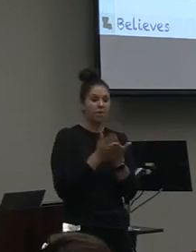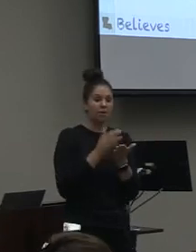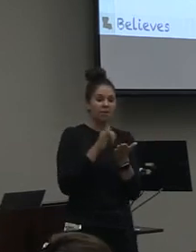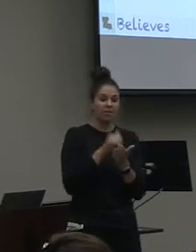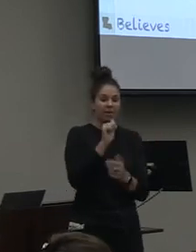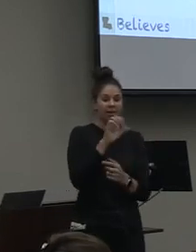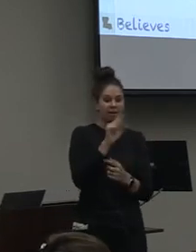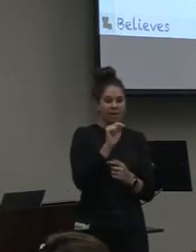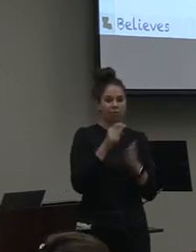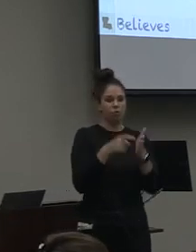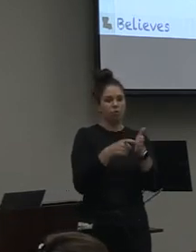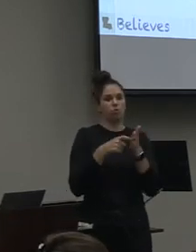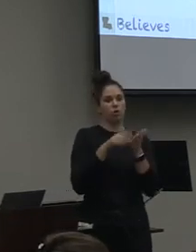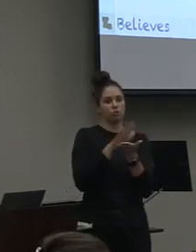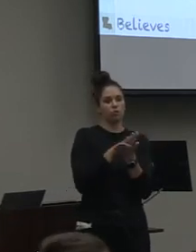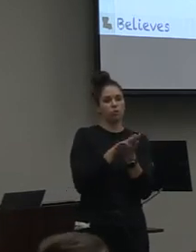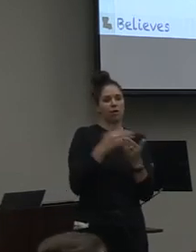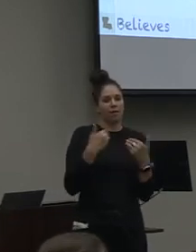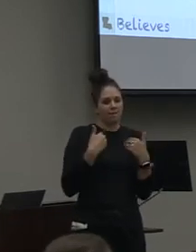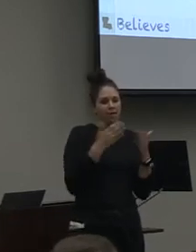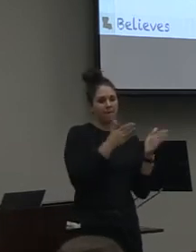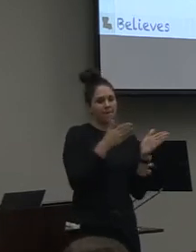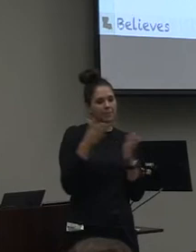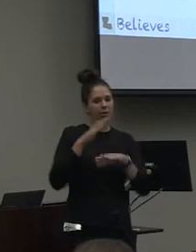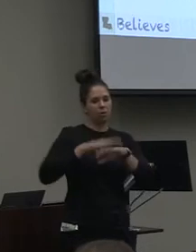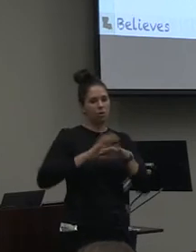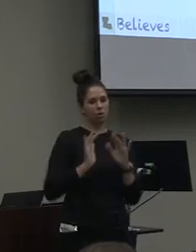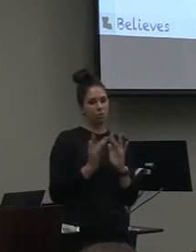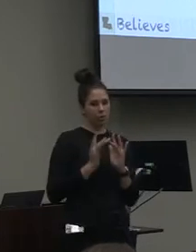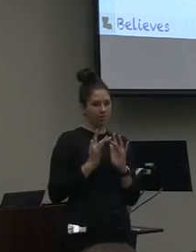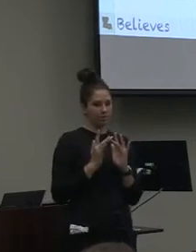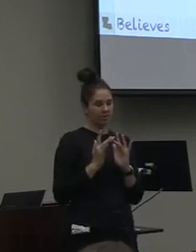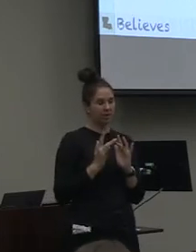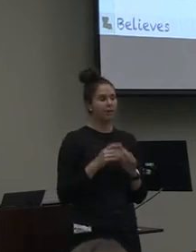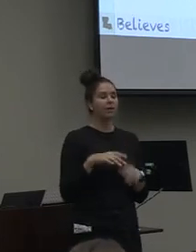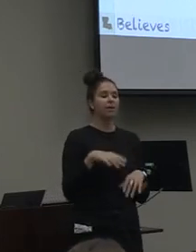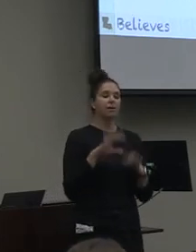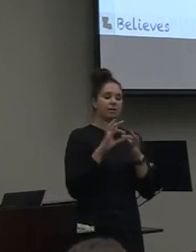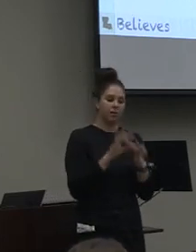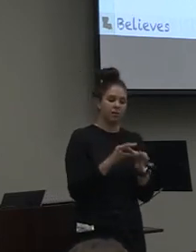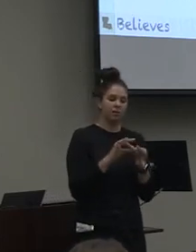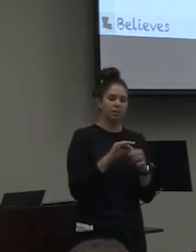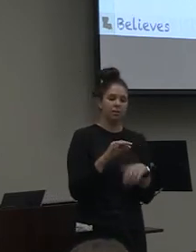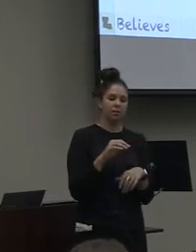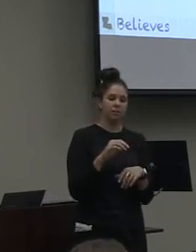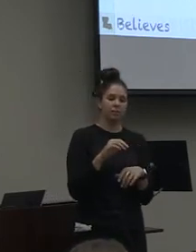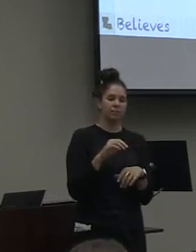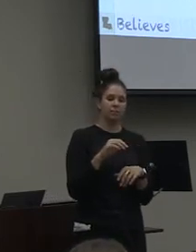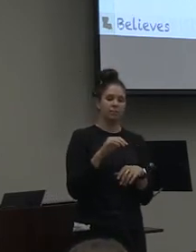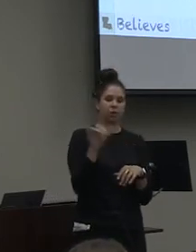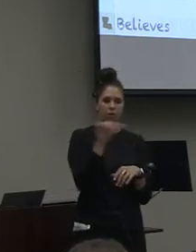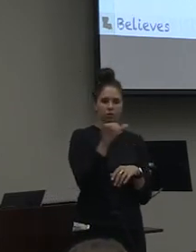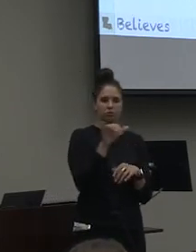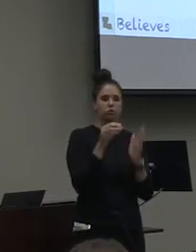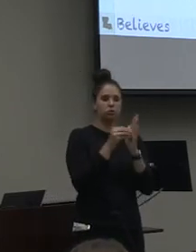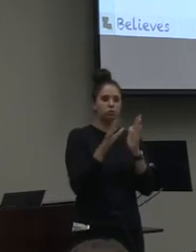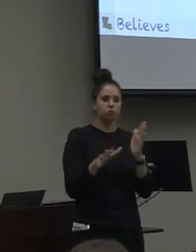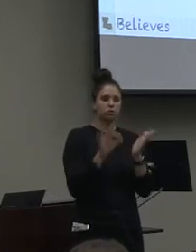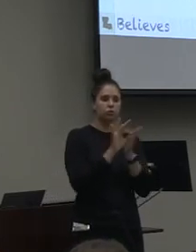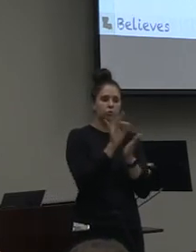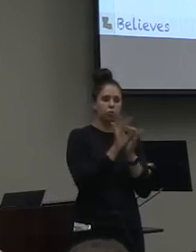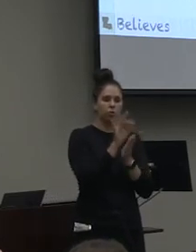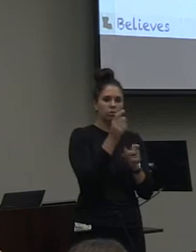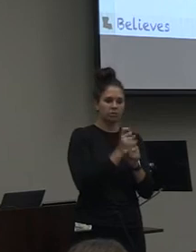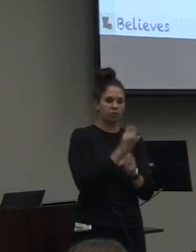act requires the school to have that plan on their website along with their student scores from